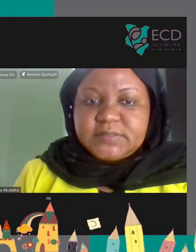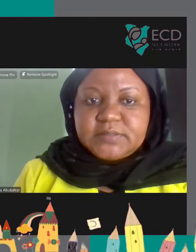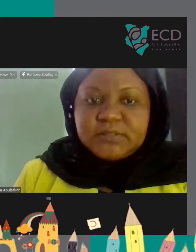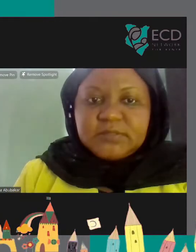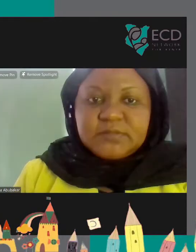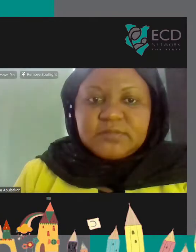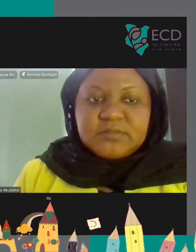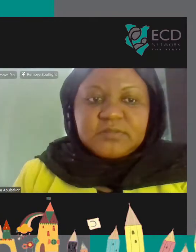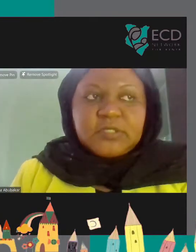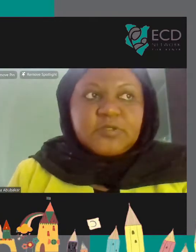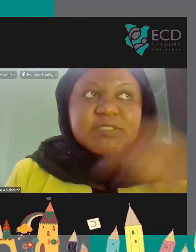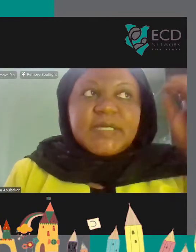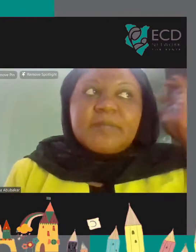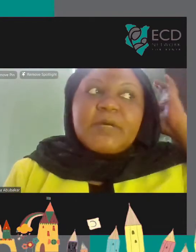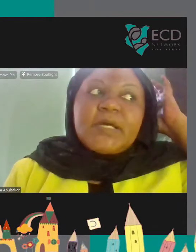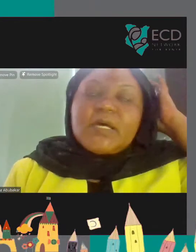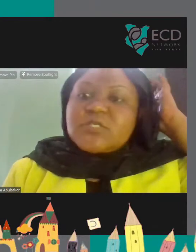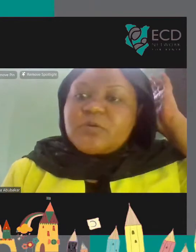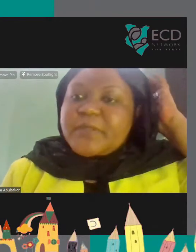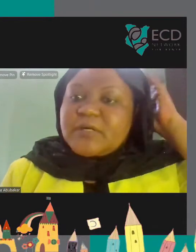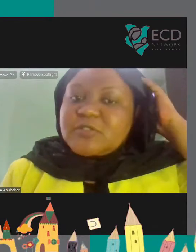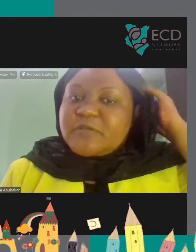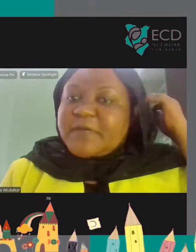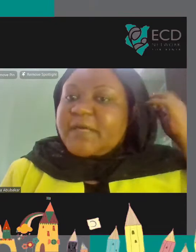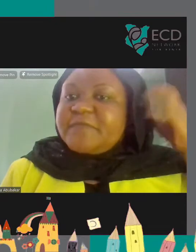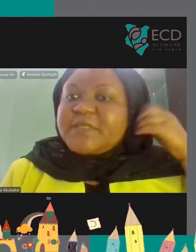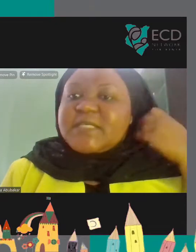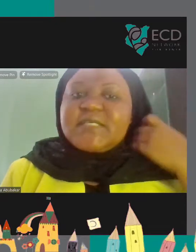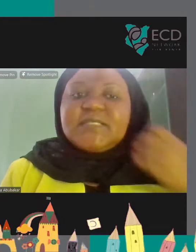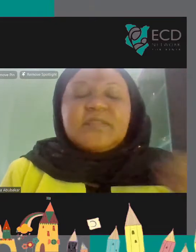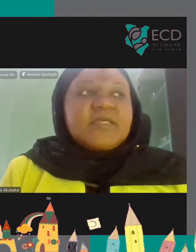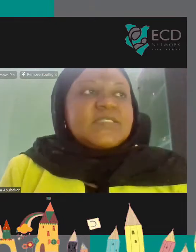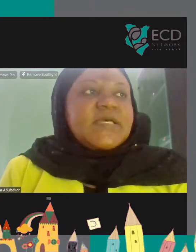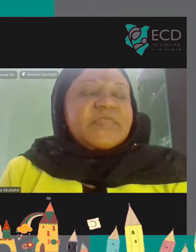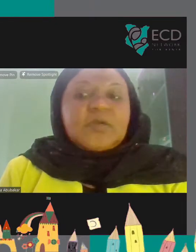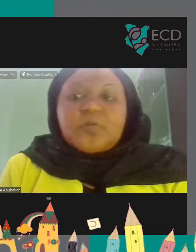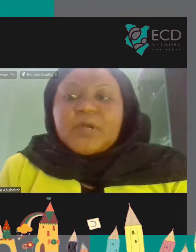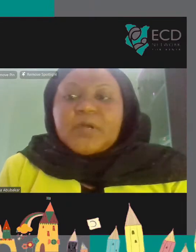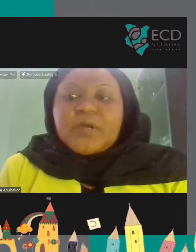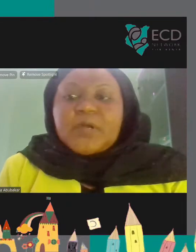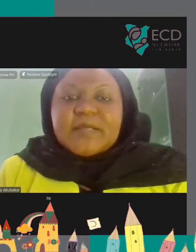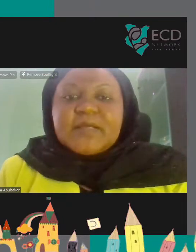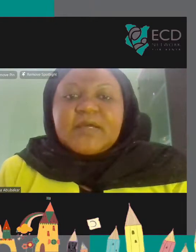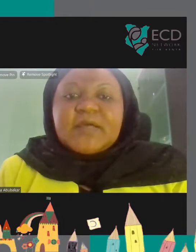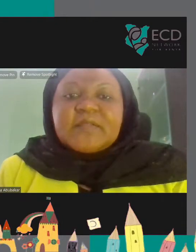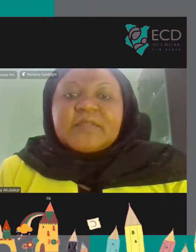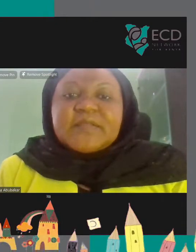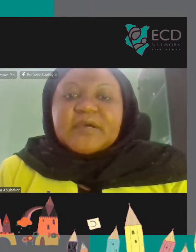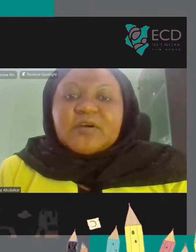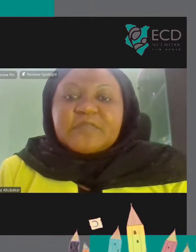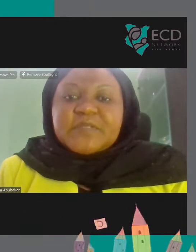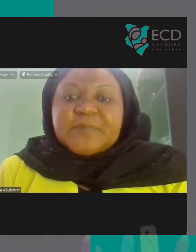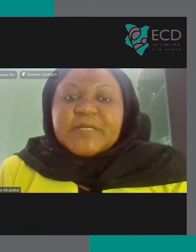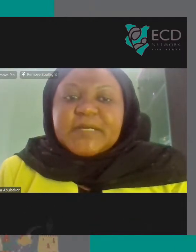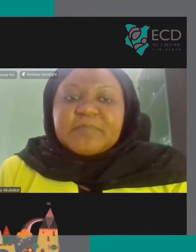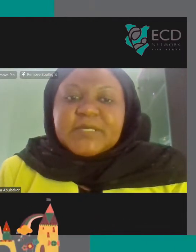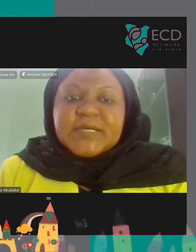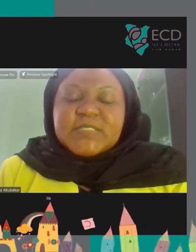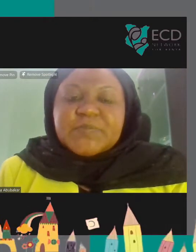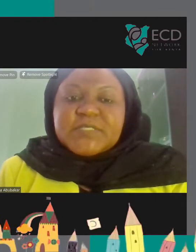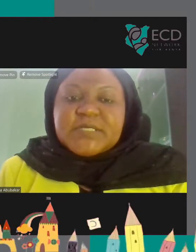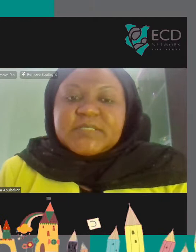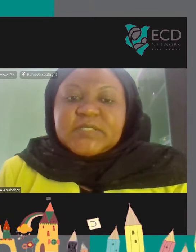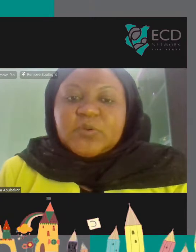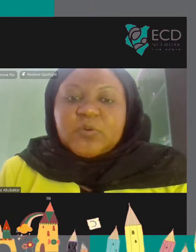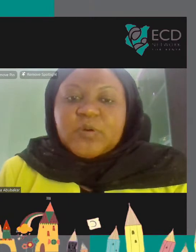a on time. So without overemphasizing this, I think we all agree that the COVID pandemic